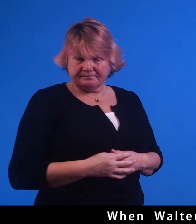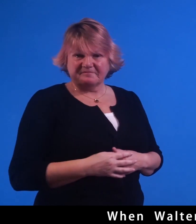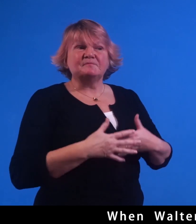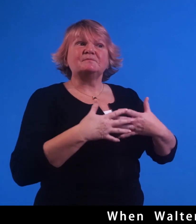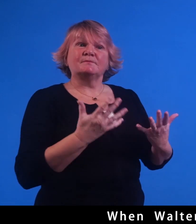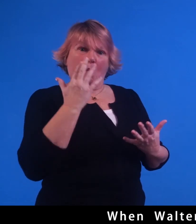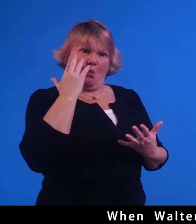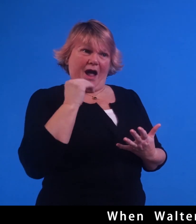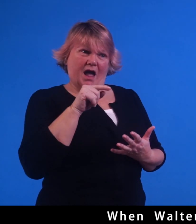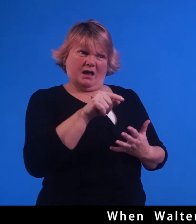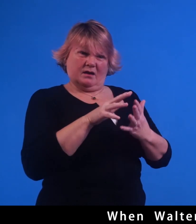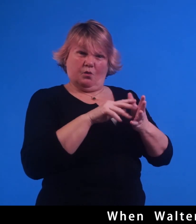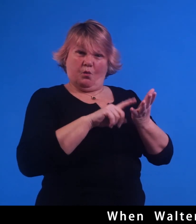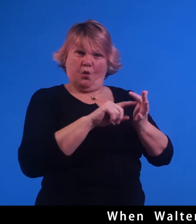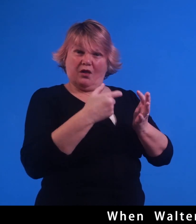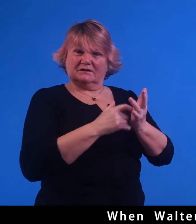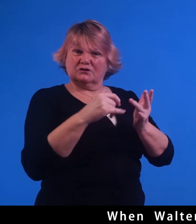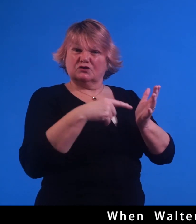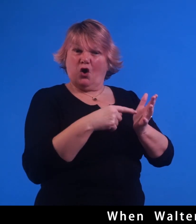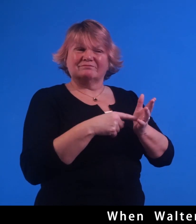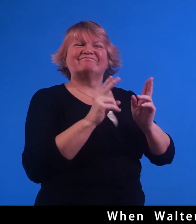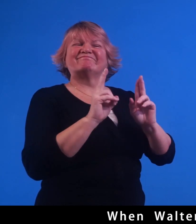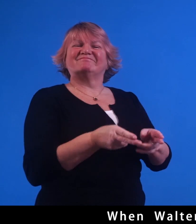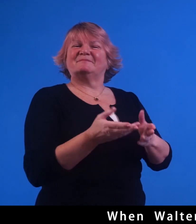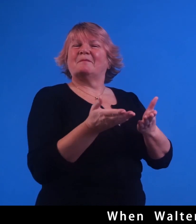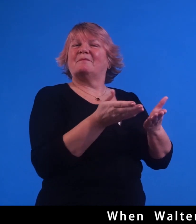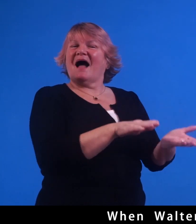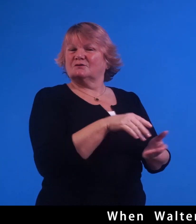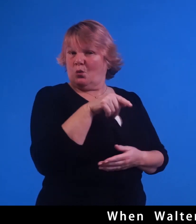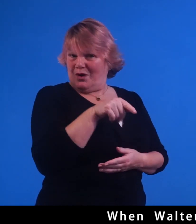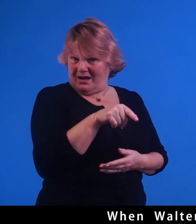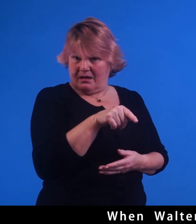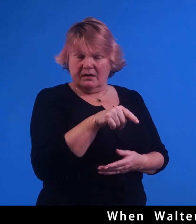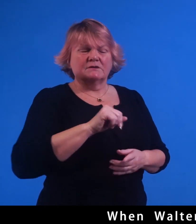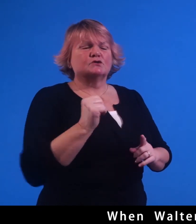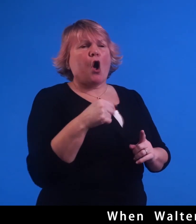When Walter Scott passed away, the nation of Scotland found itself in mourning.